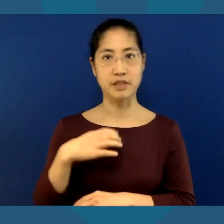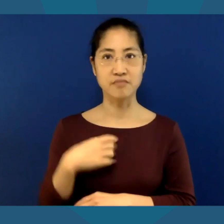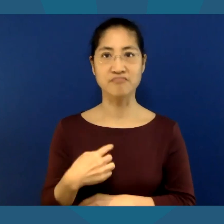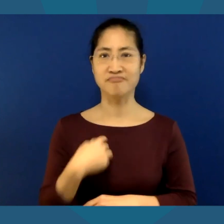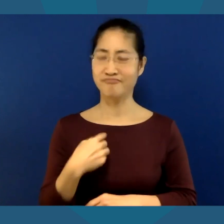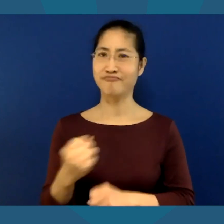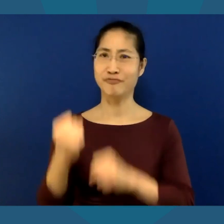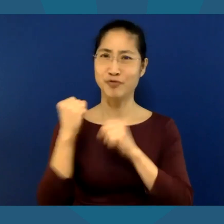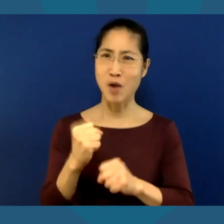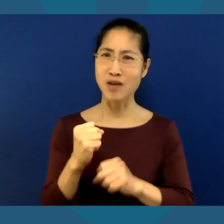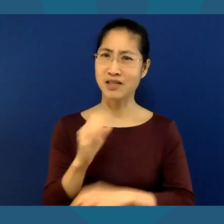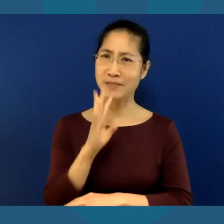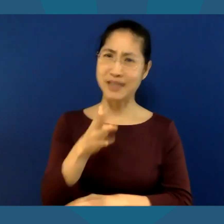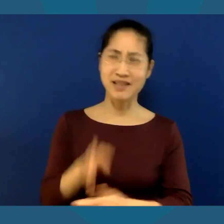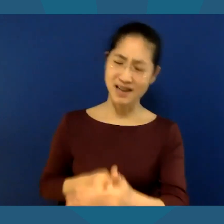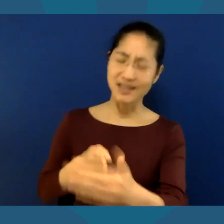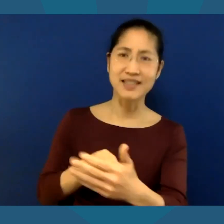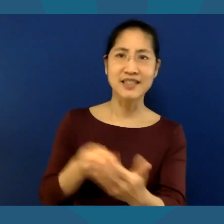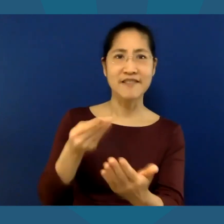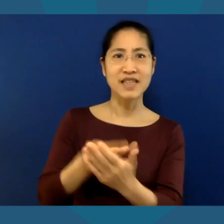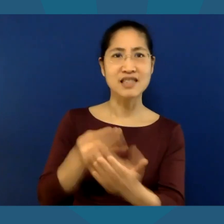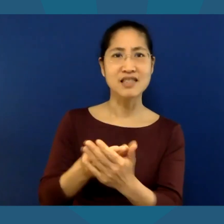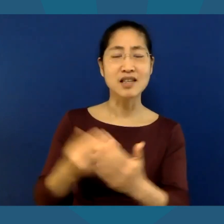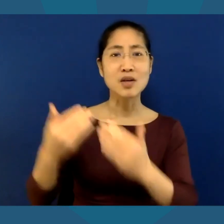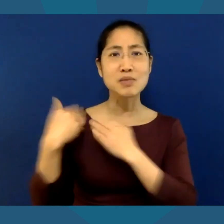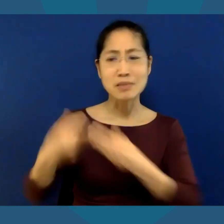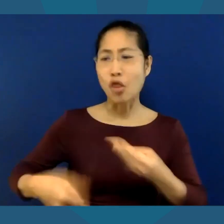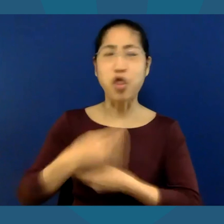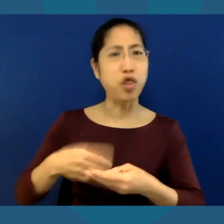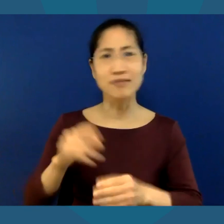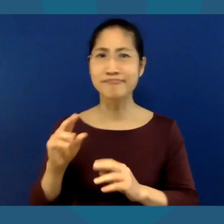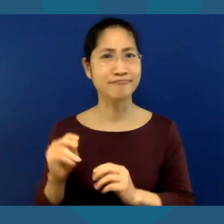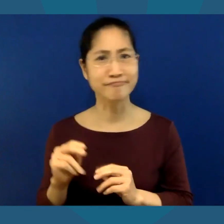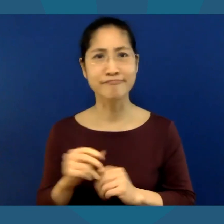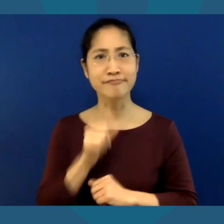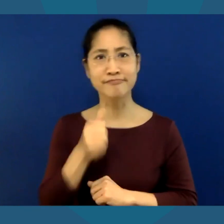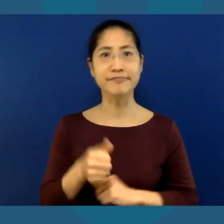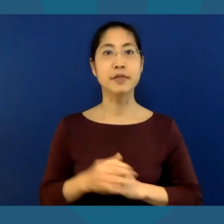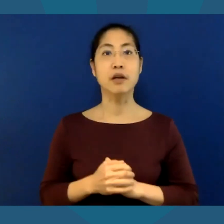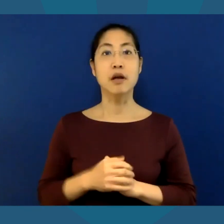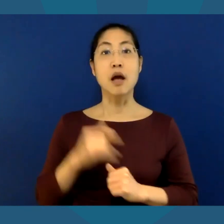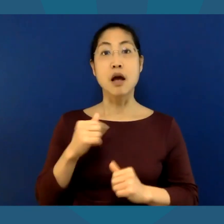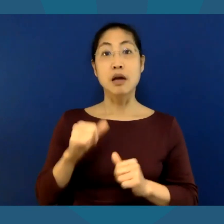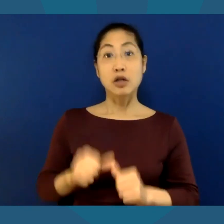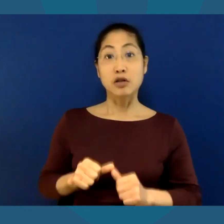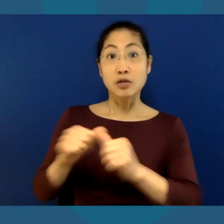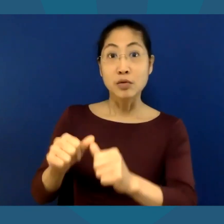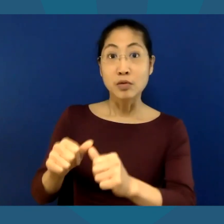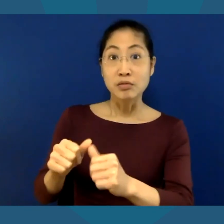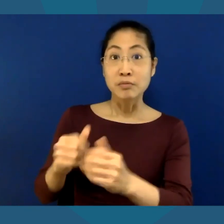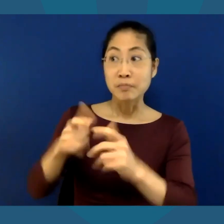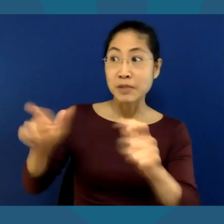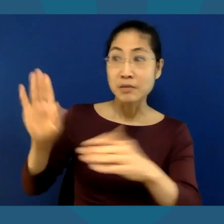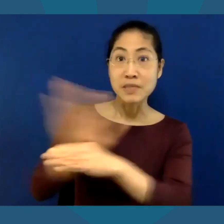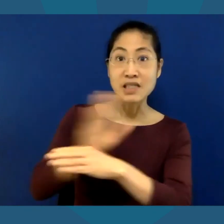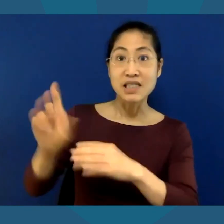fiscal irresponsibility and continued corporate tax giveaways, while Arizona families